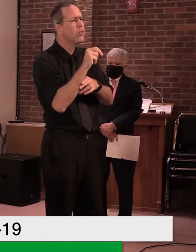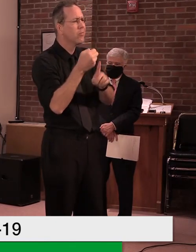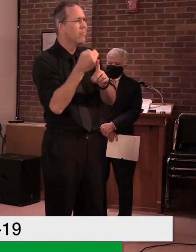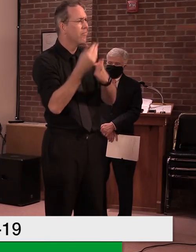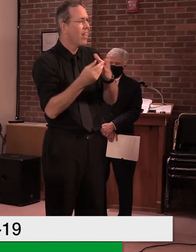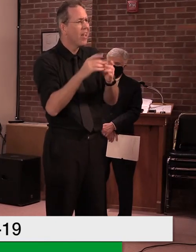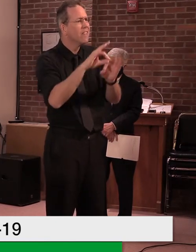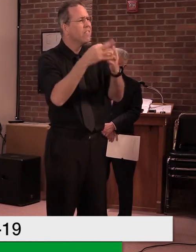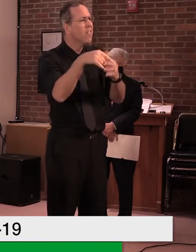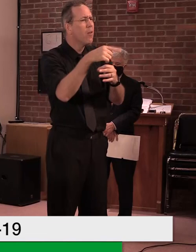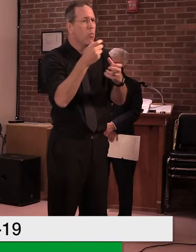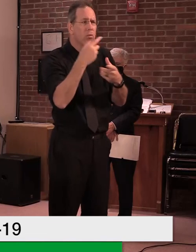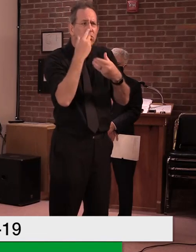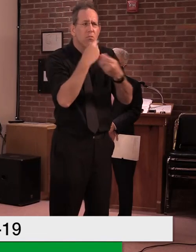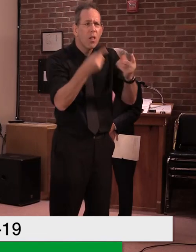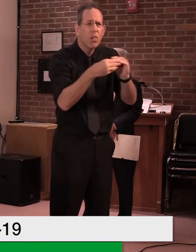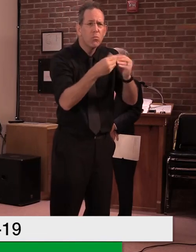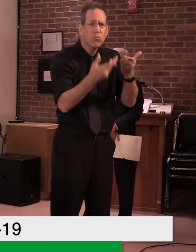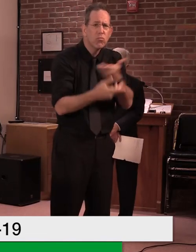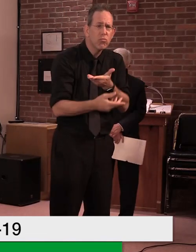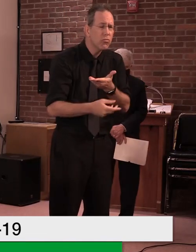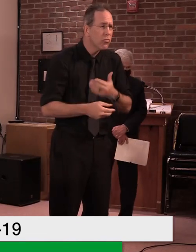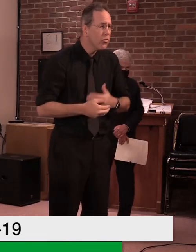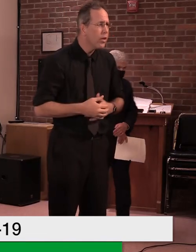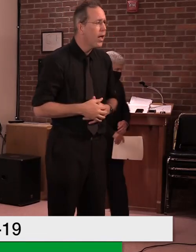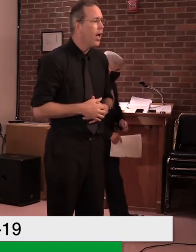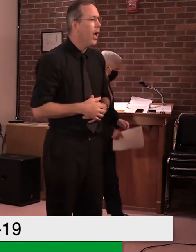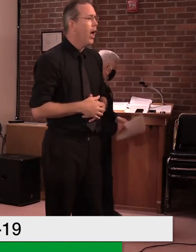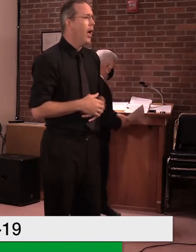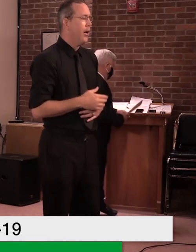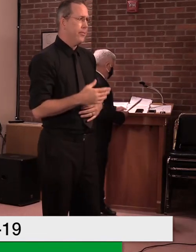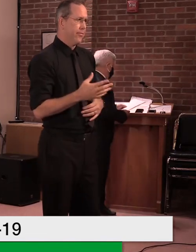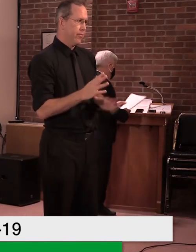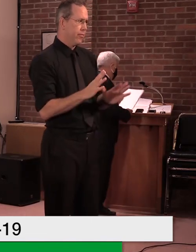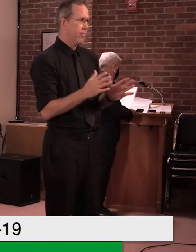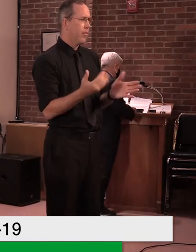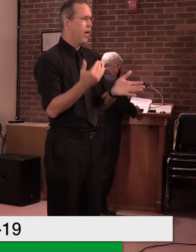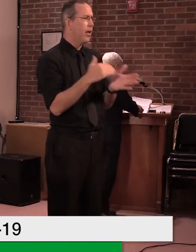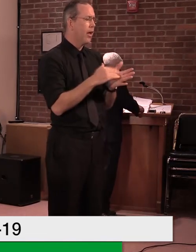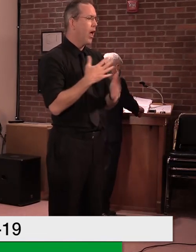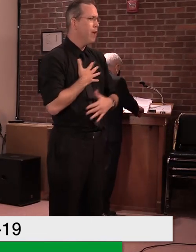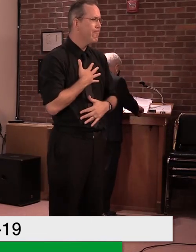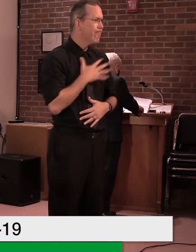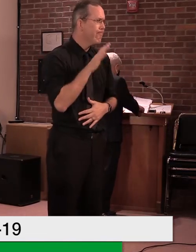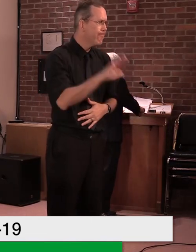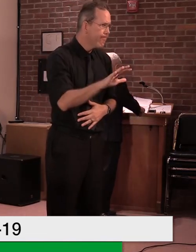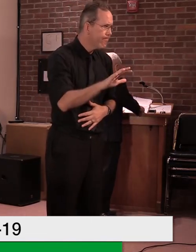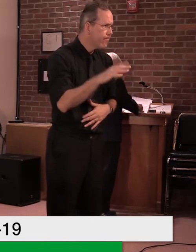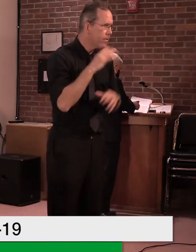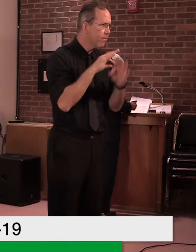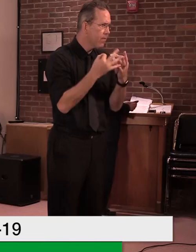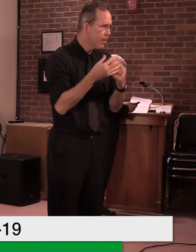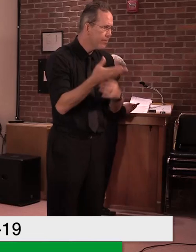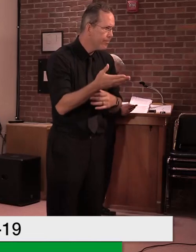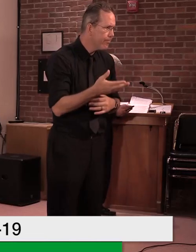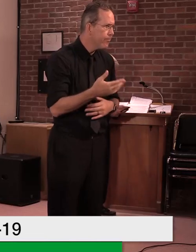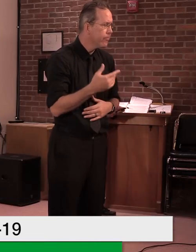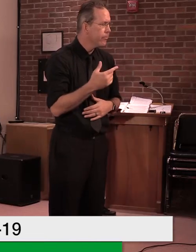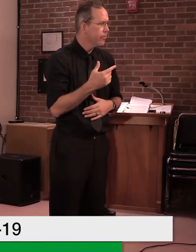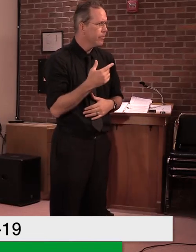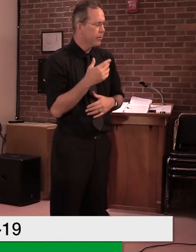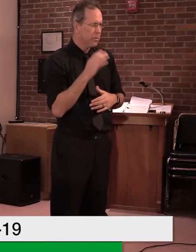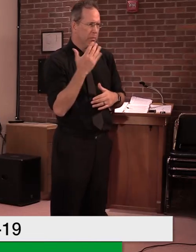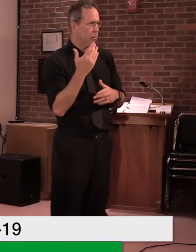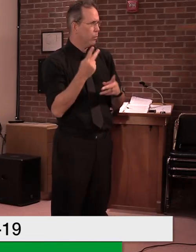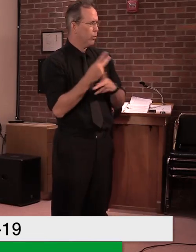And it's a black eye for us for it to happen at all when someone is in our custody.